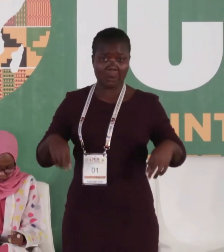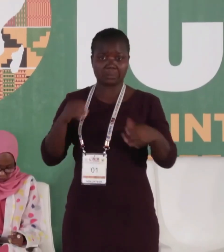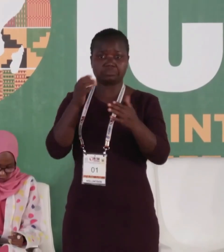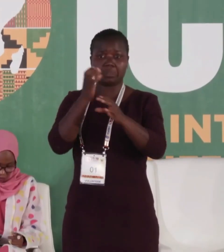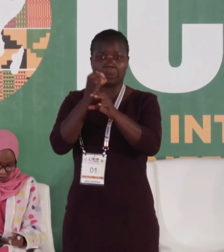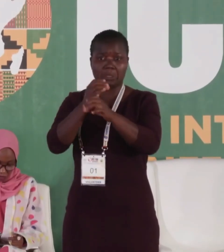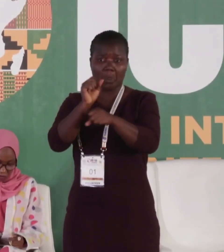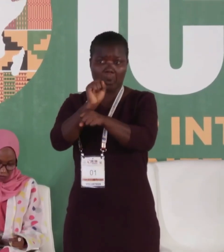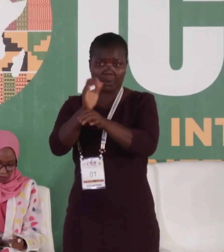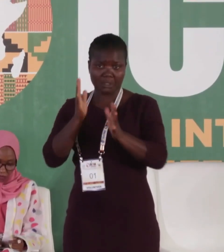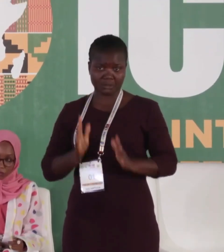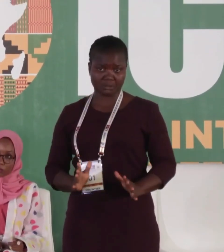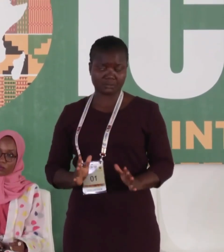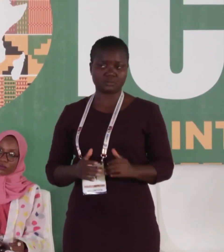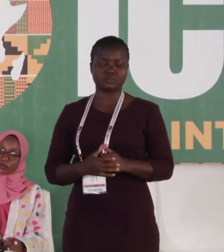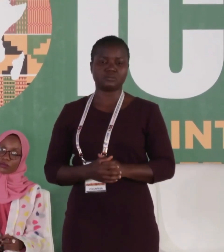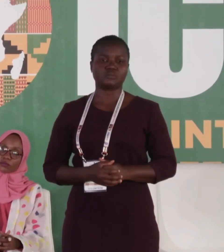say,